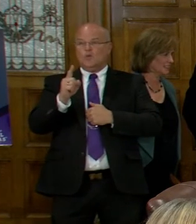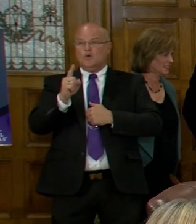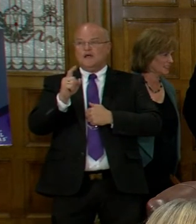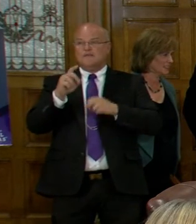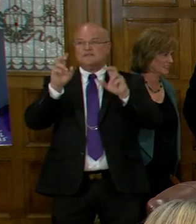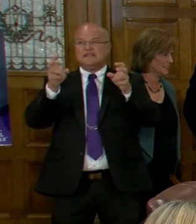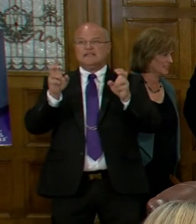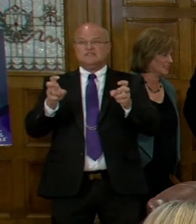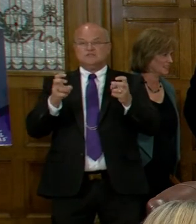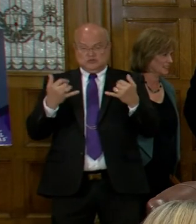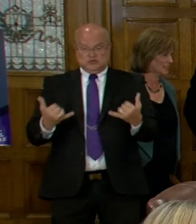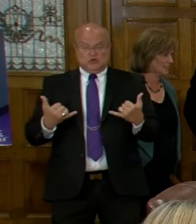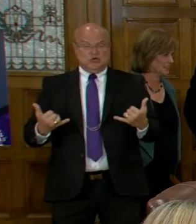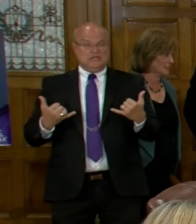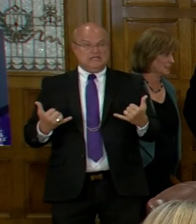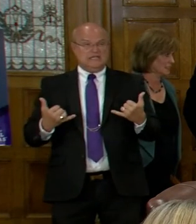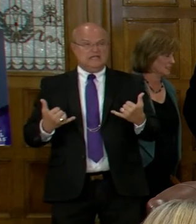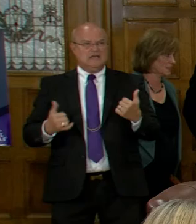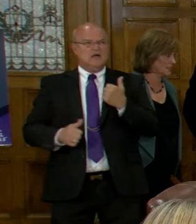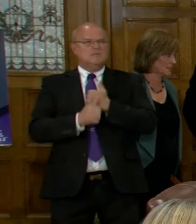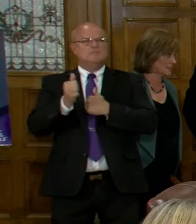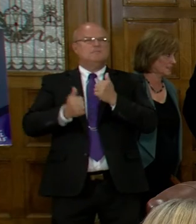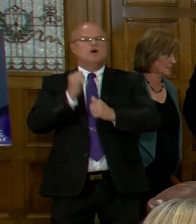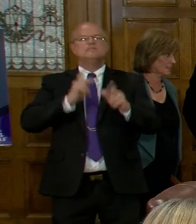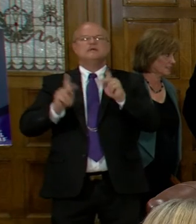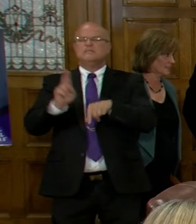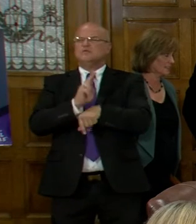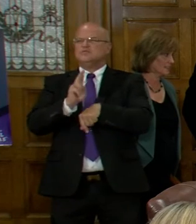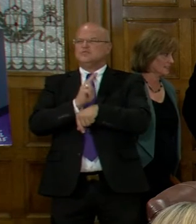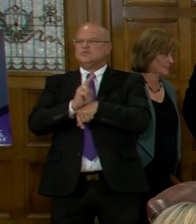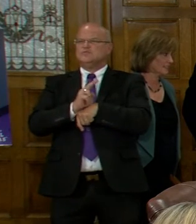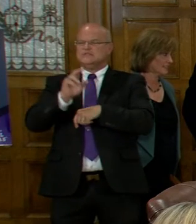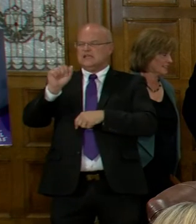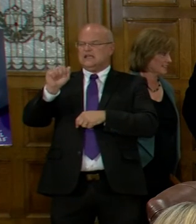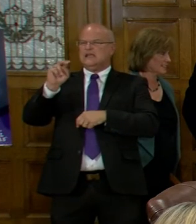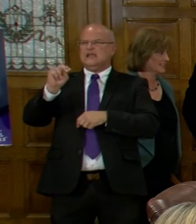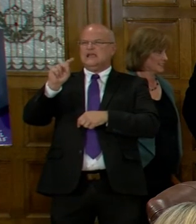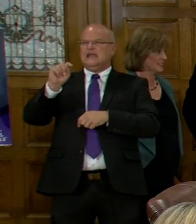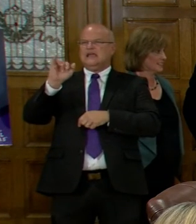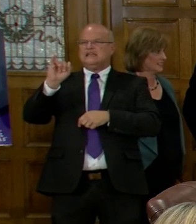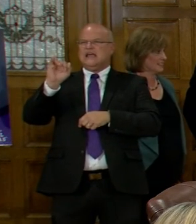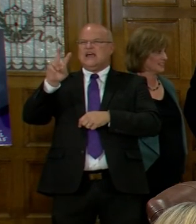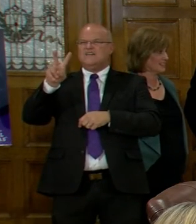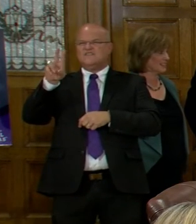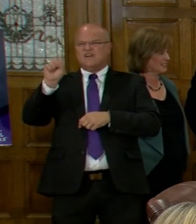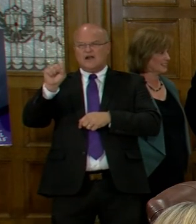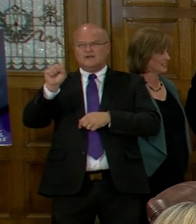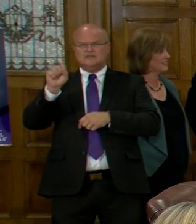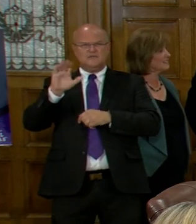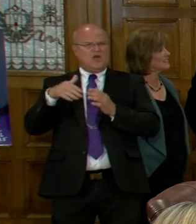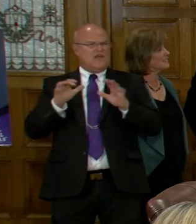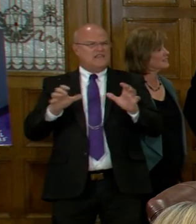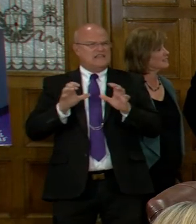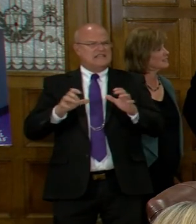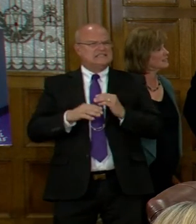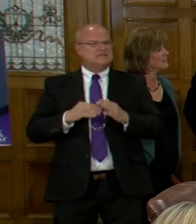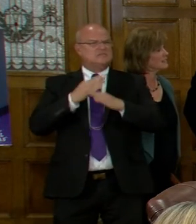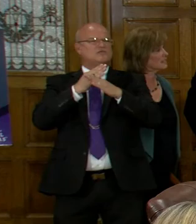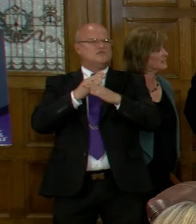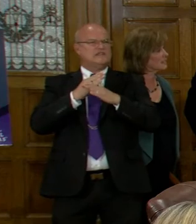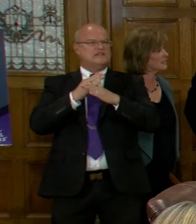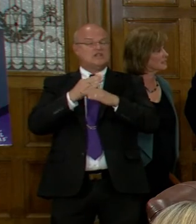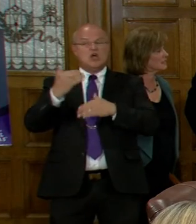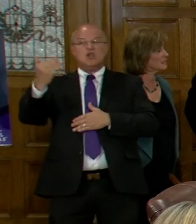the issues currently is most people use antivirus software, but the problem is all that does is prevent